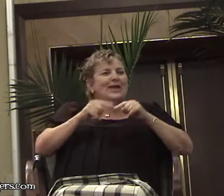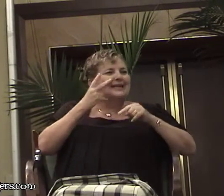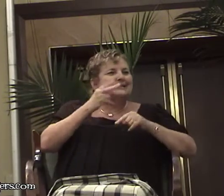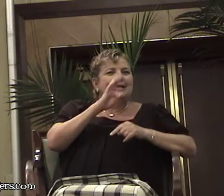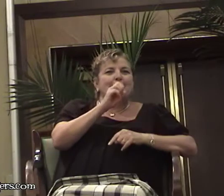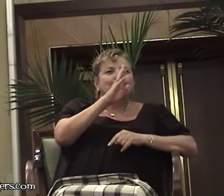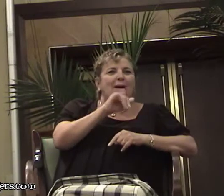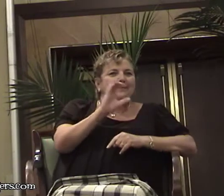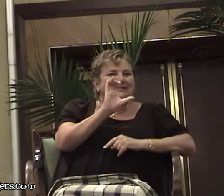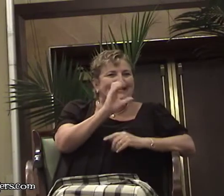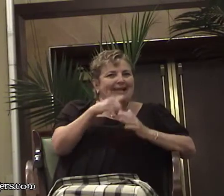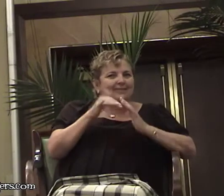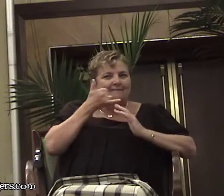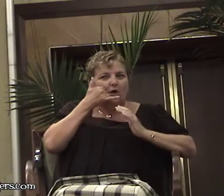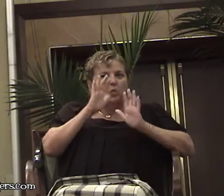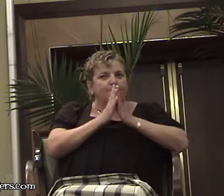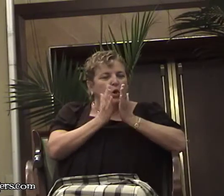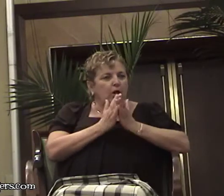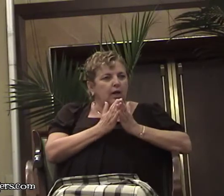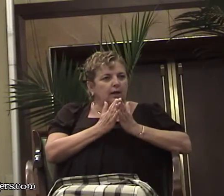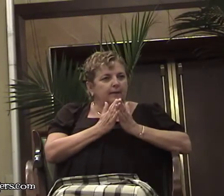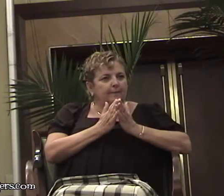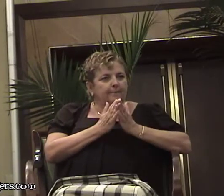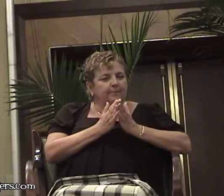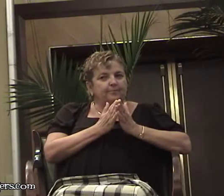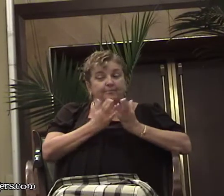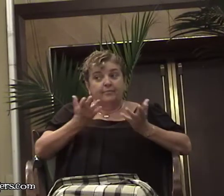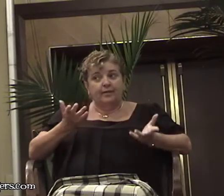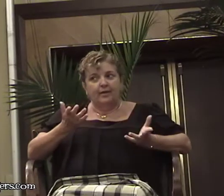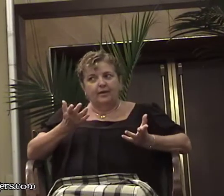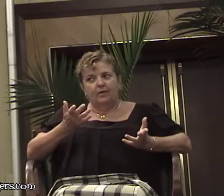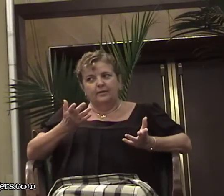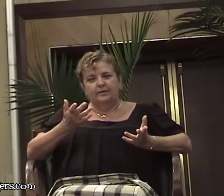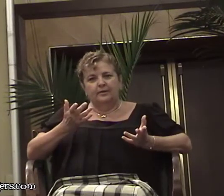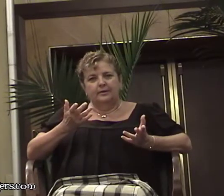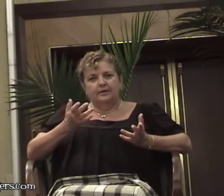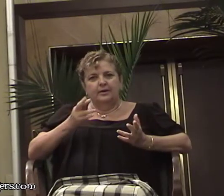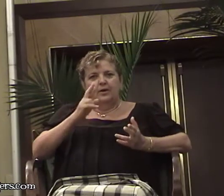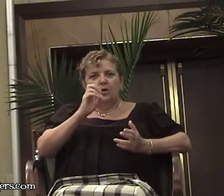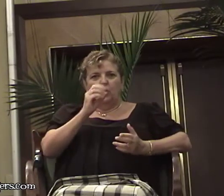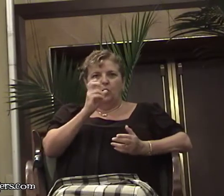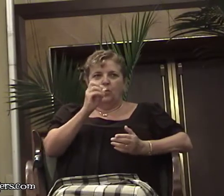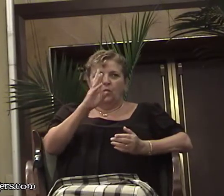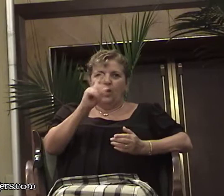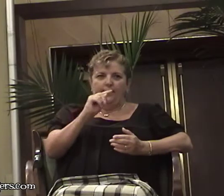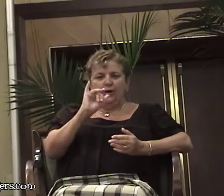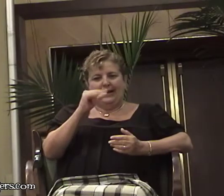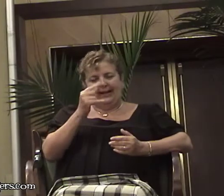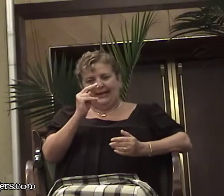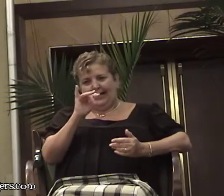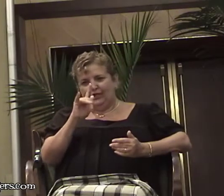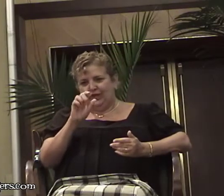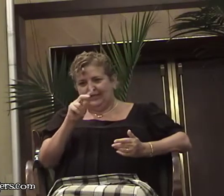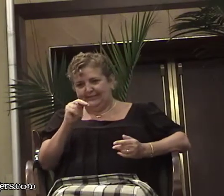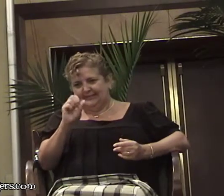you ever want to track me down, I am in the phone book, Robert Ignatius Coyle III. I mean, that's there. 707 Sears